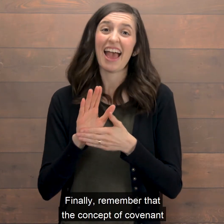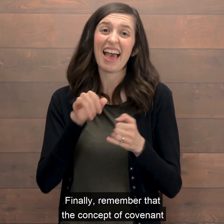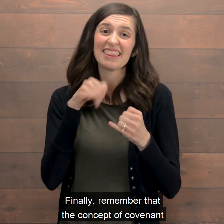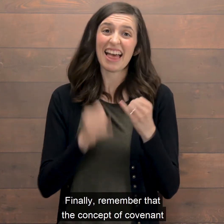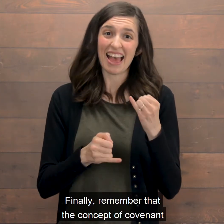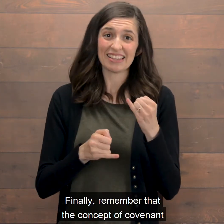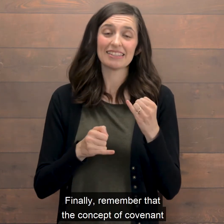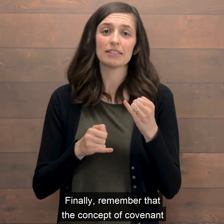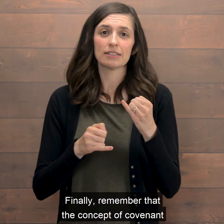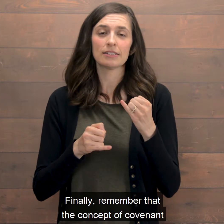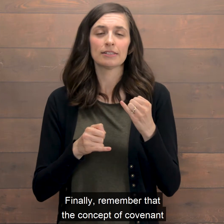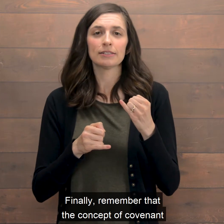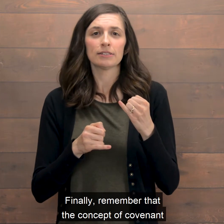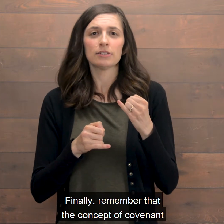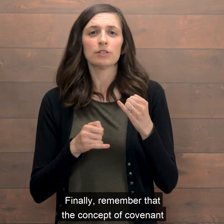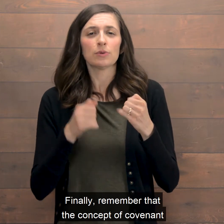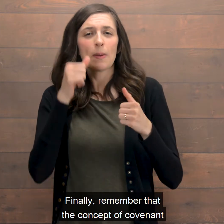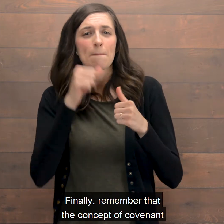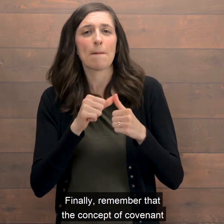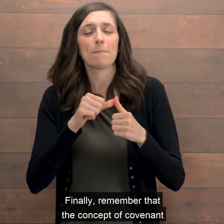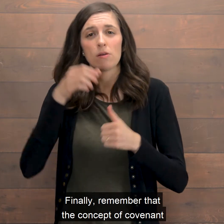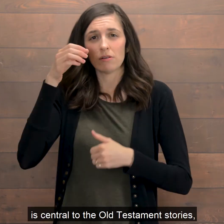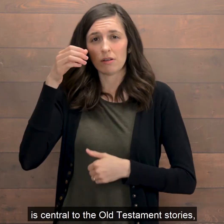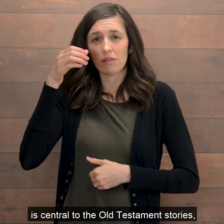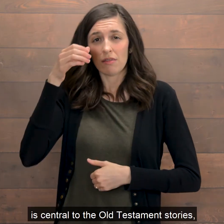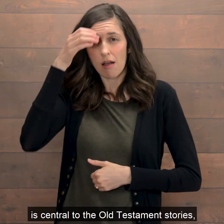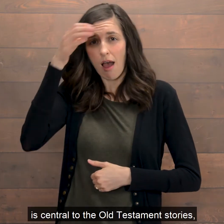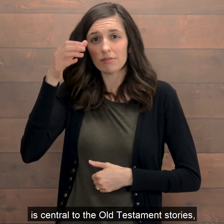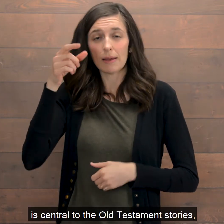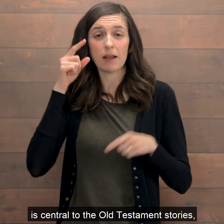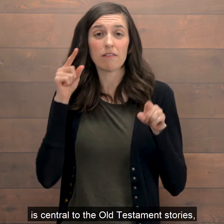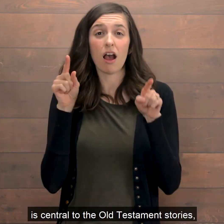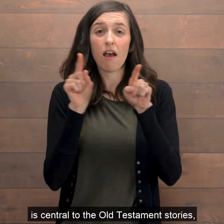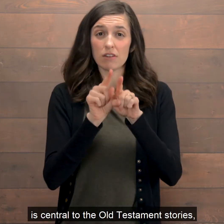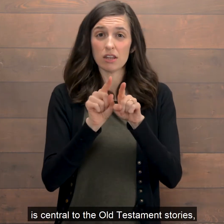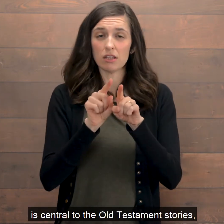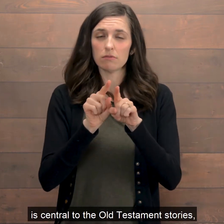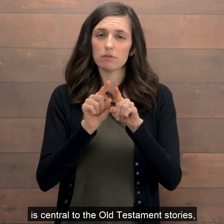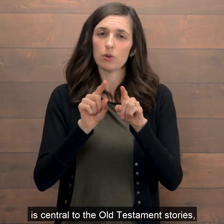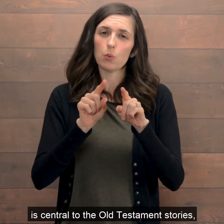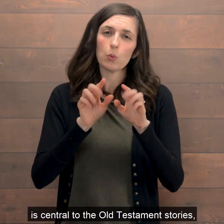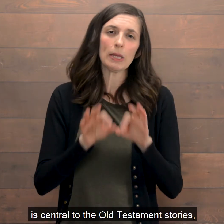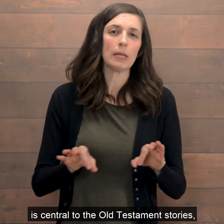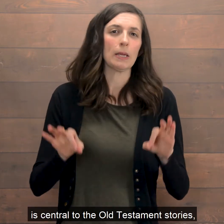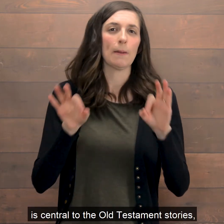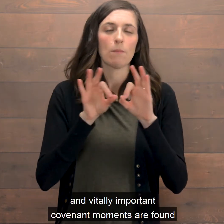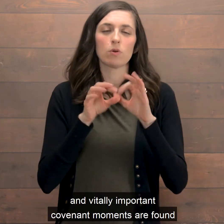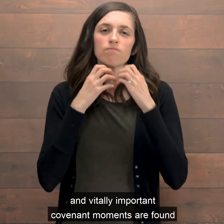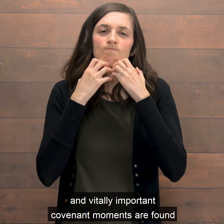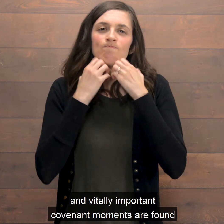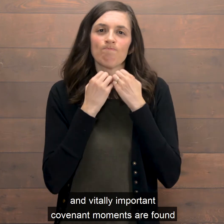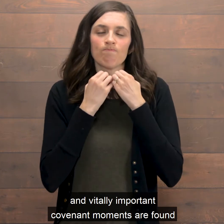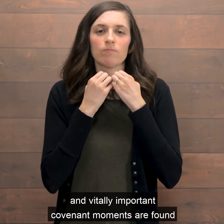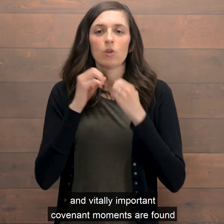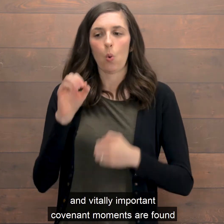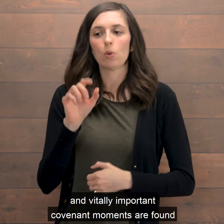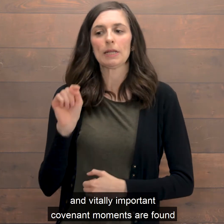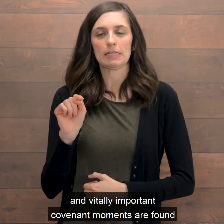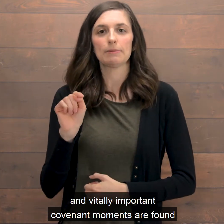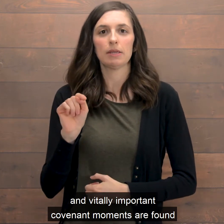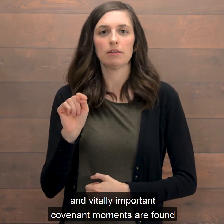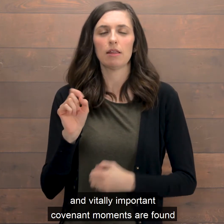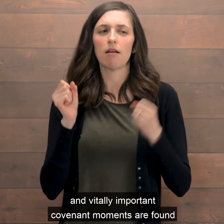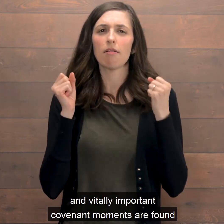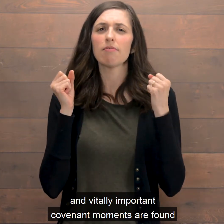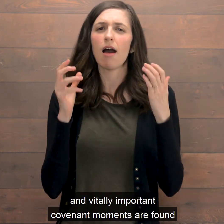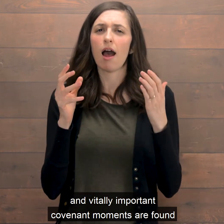Finally, remember that the concept of covenant is central to the Old Testament stories, and vitally important